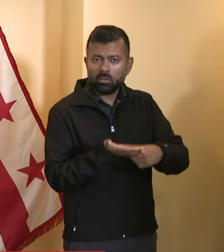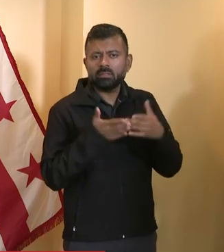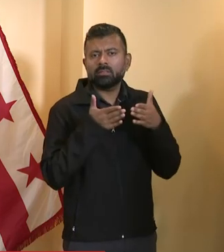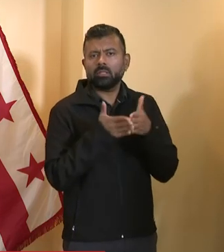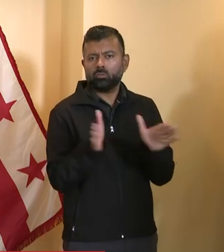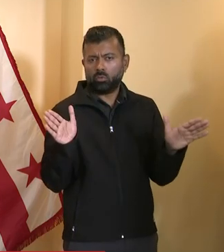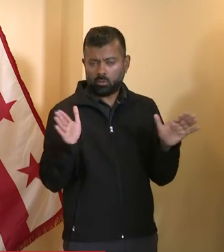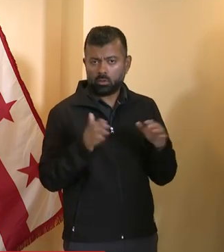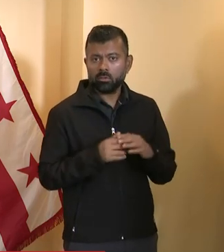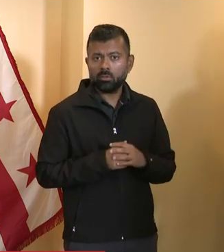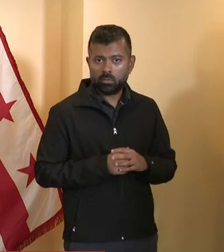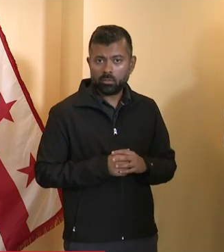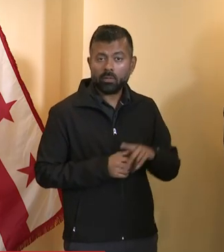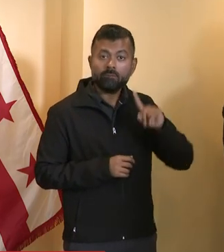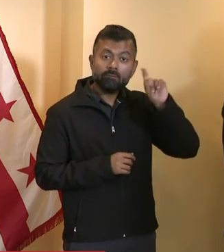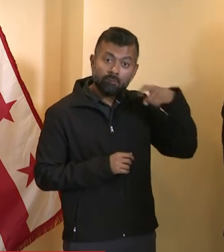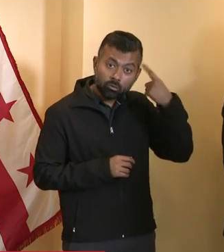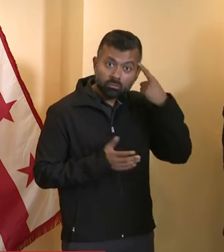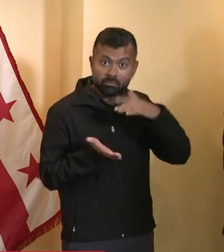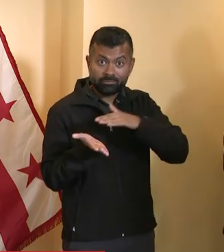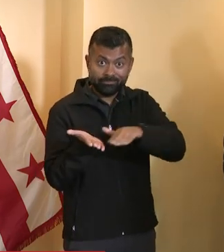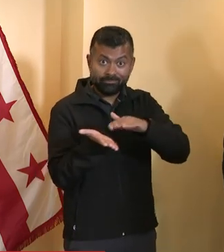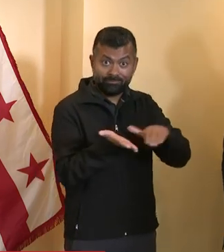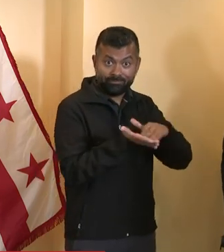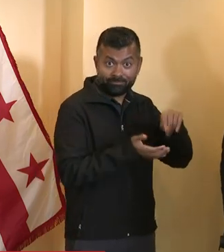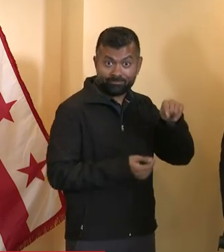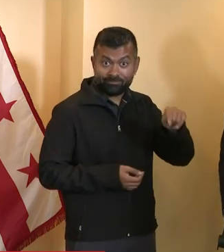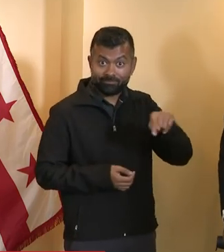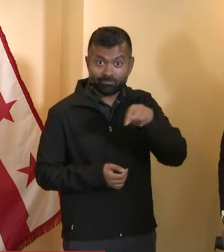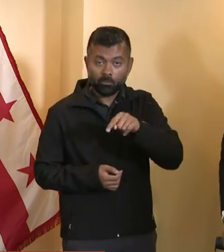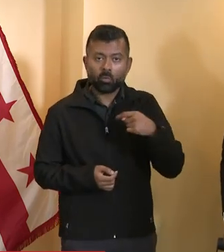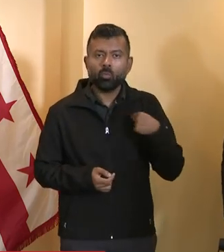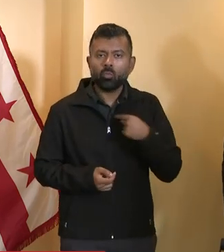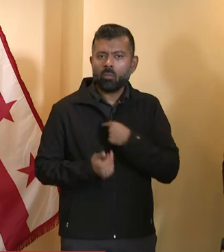or fired from the federal government. We're working on